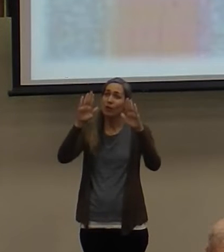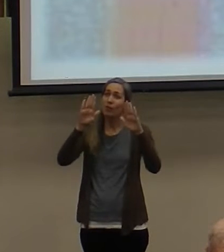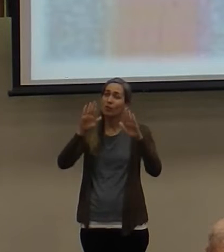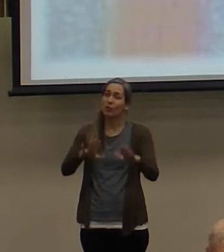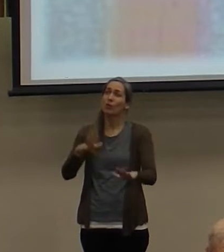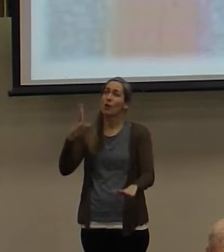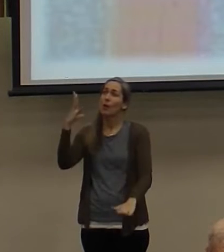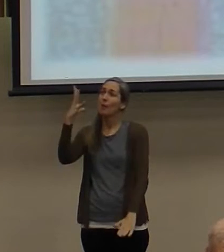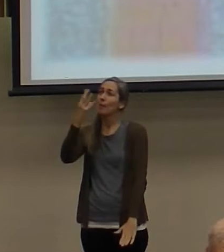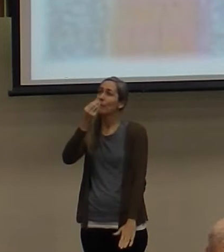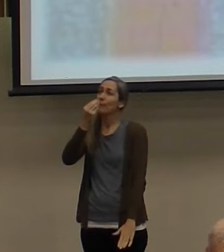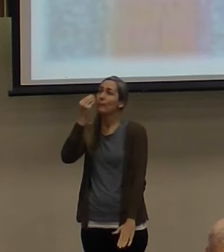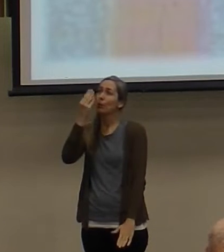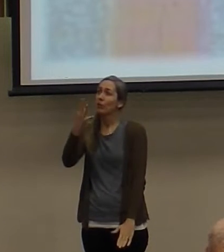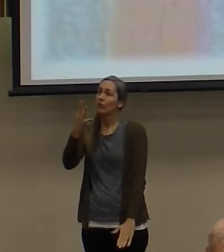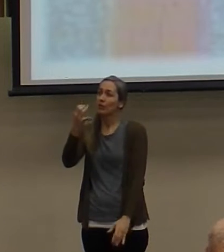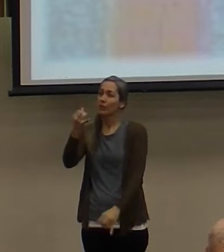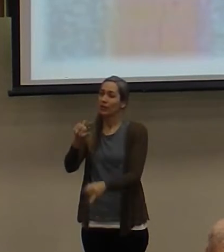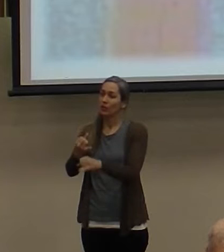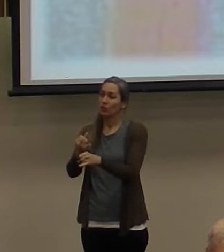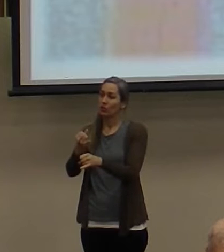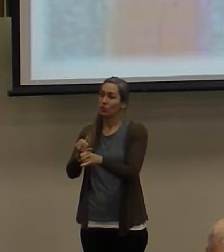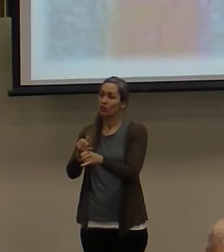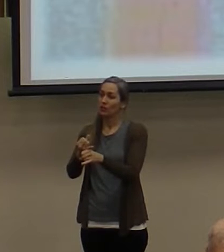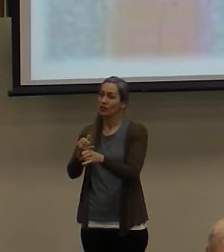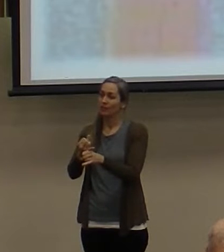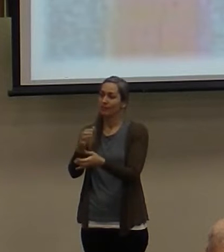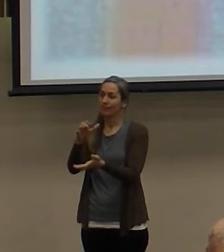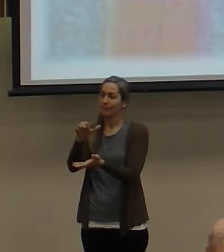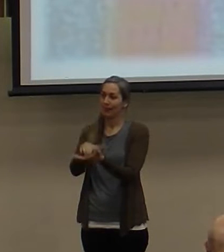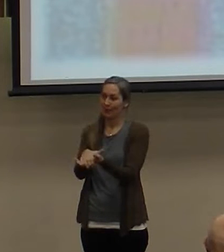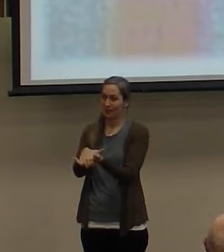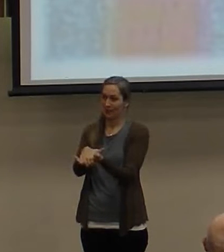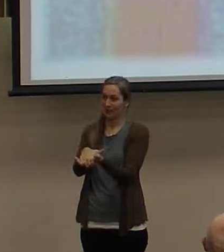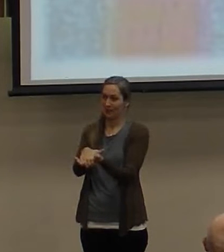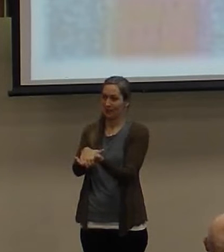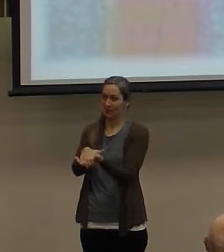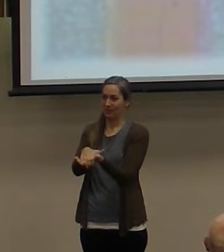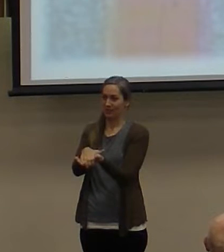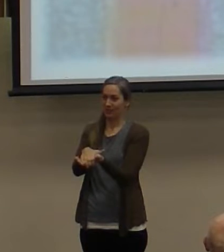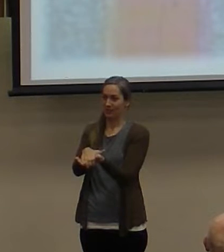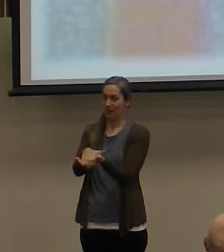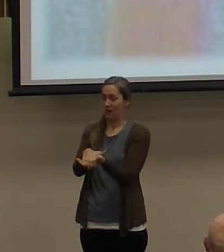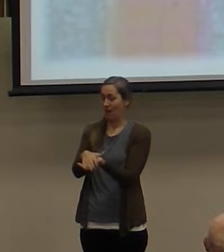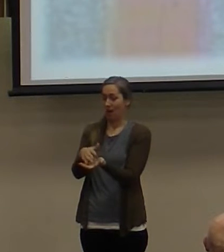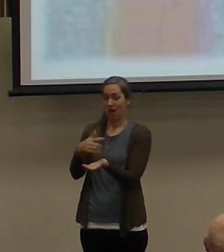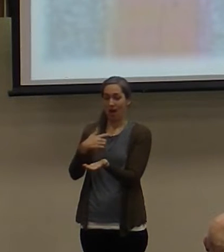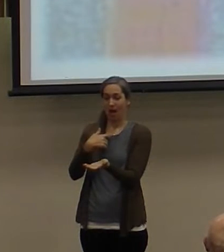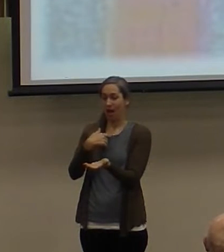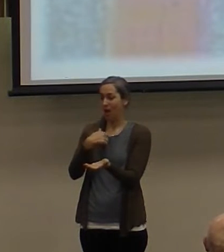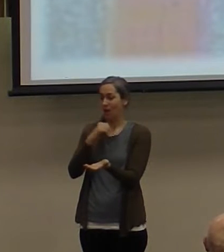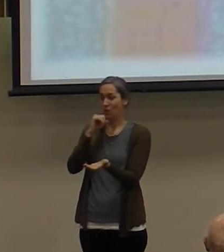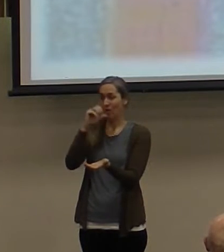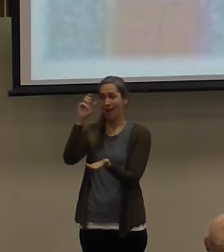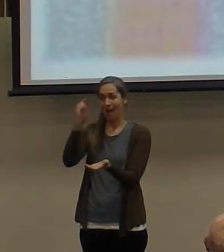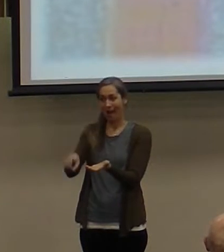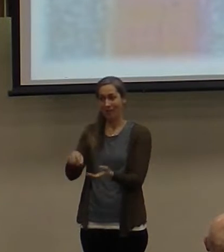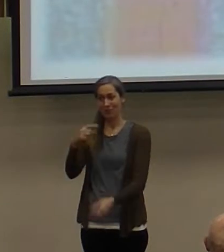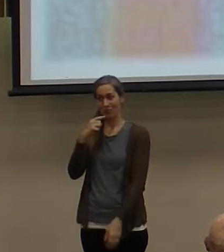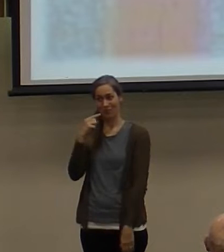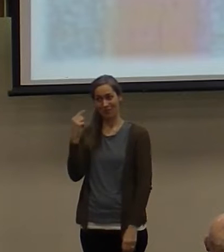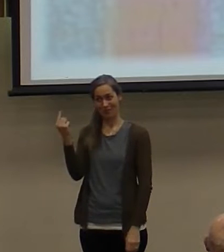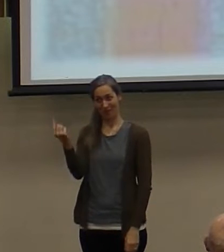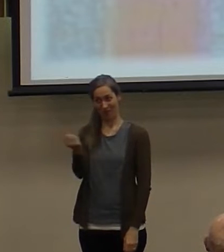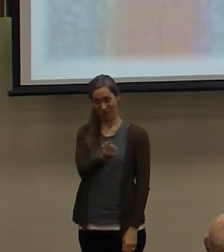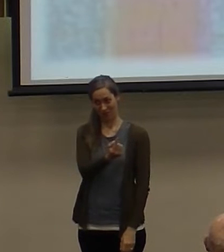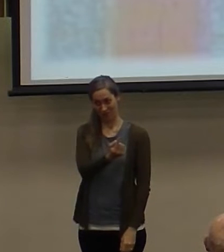institution called marriage. And I don't have to tell you, if you've been married for any kind of